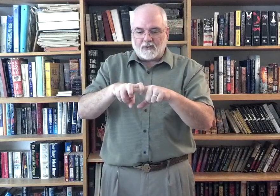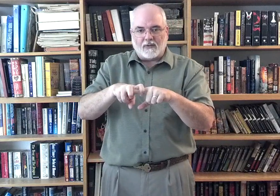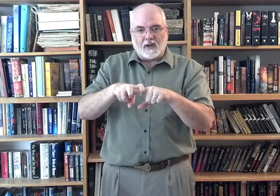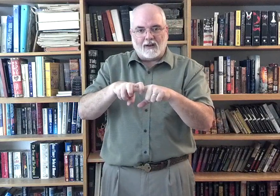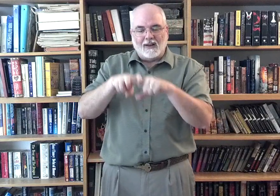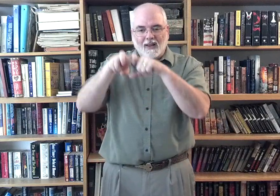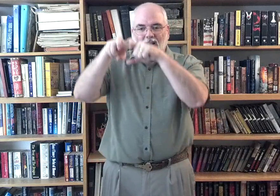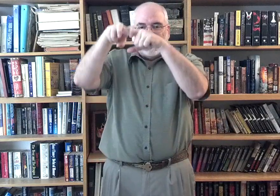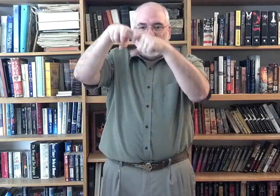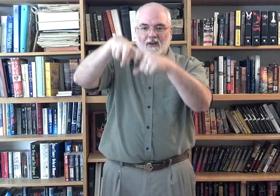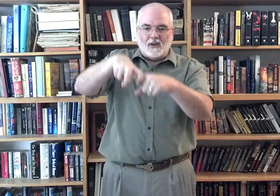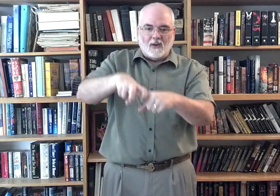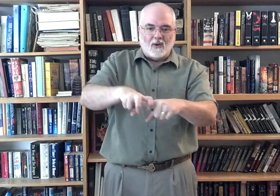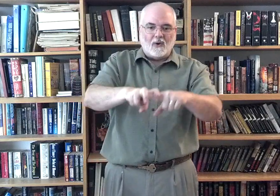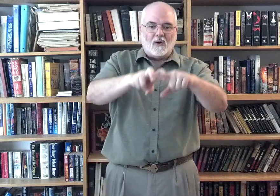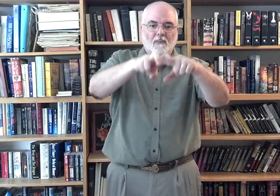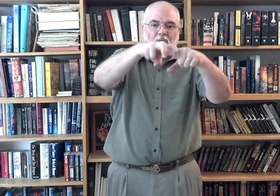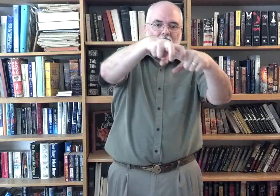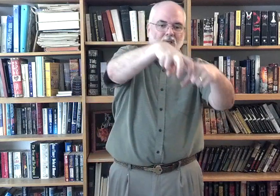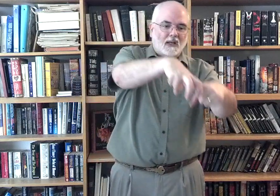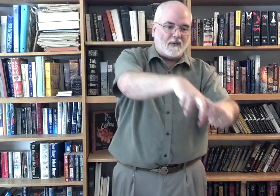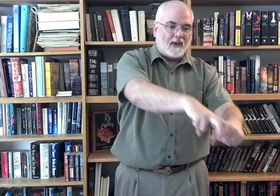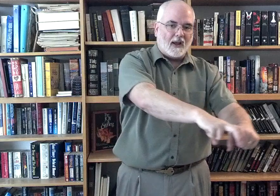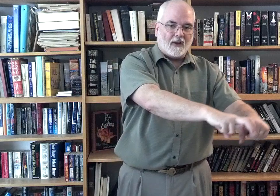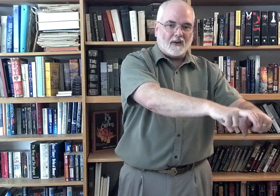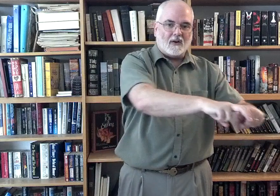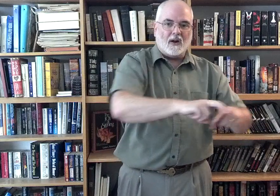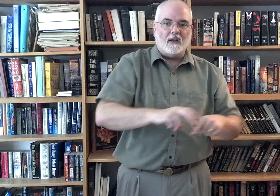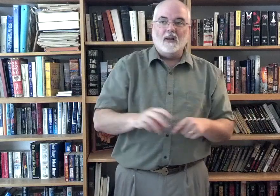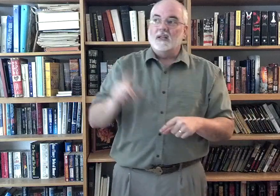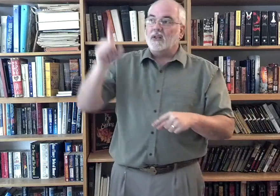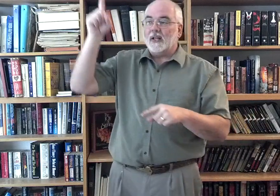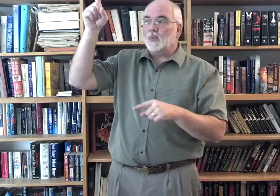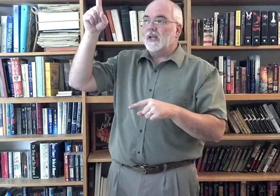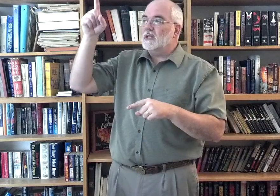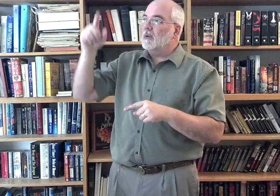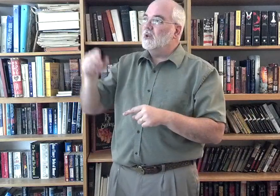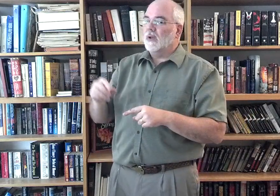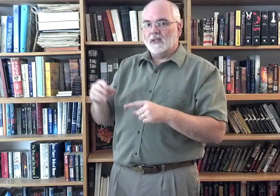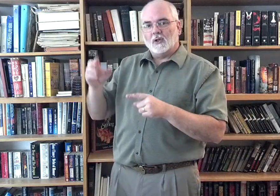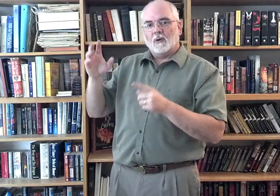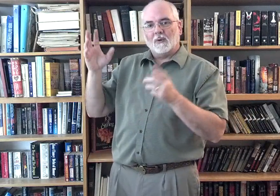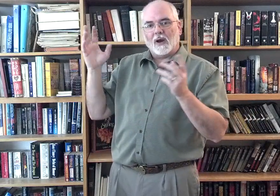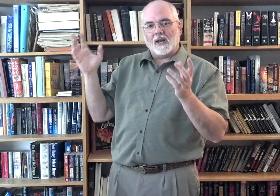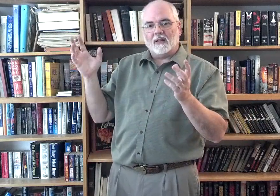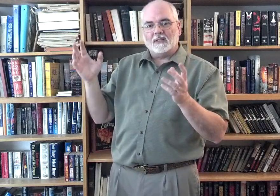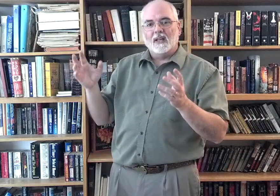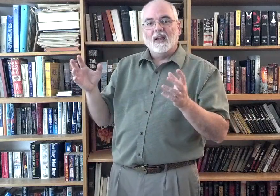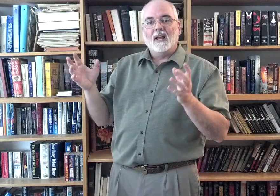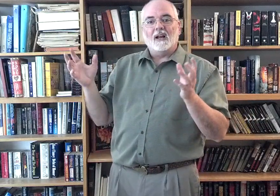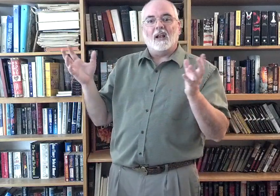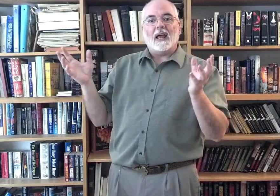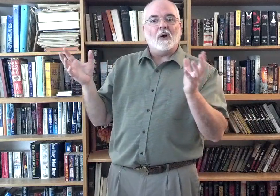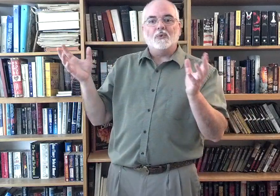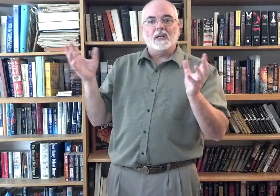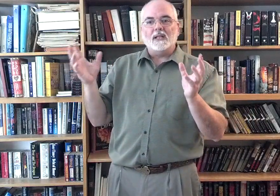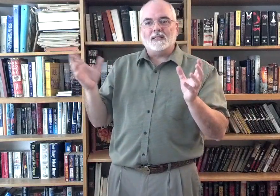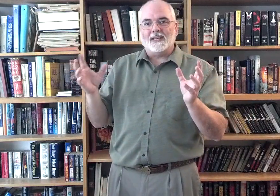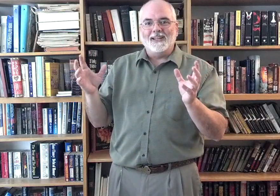feet, and you go up on the ski lift down. All right? So that's what he's going to be doing. He's going to be riding this cloudly ski